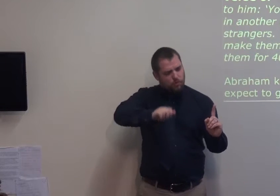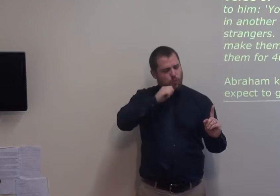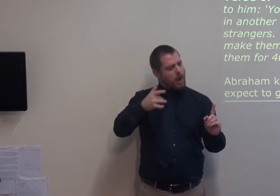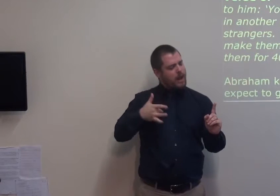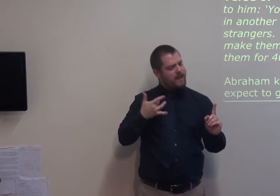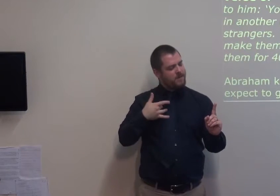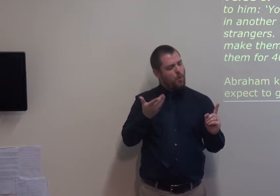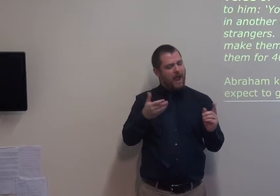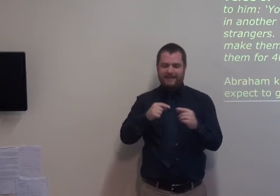country.